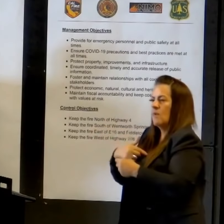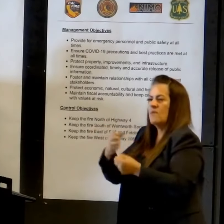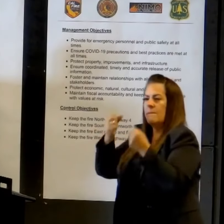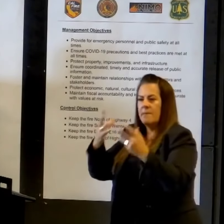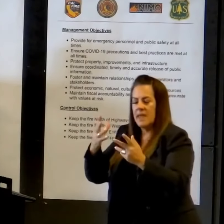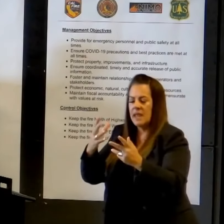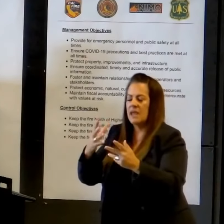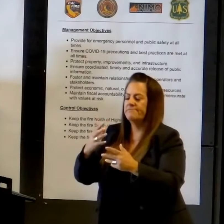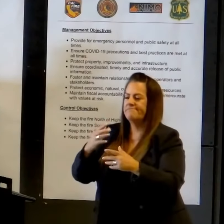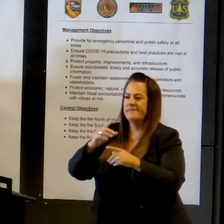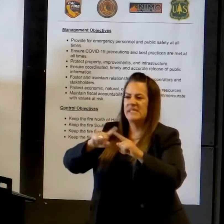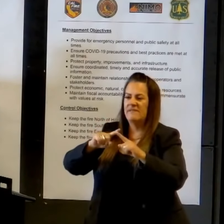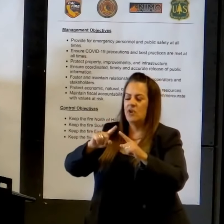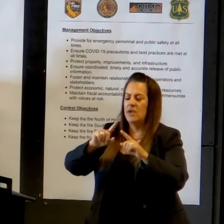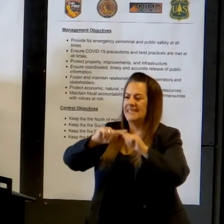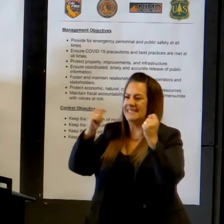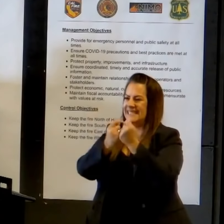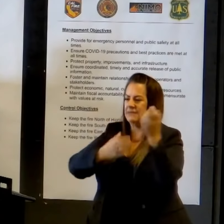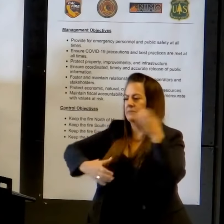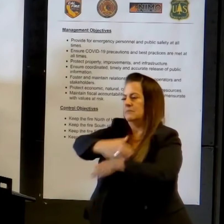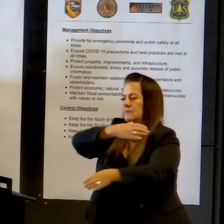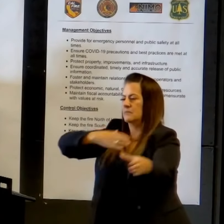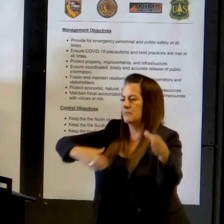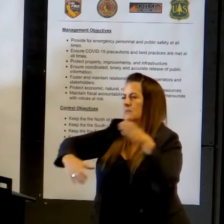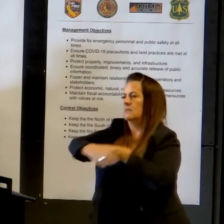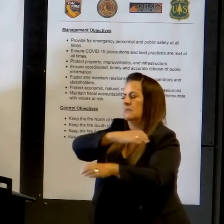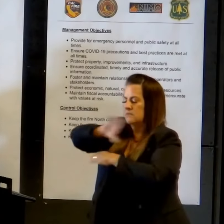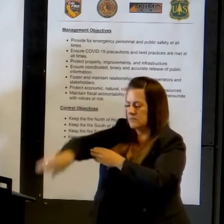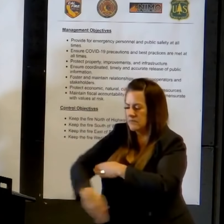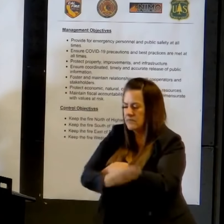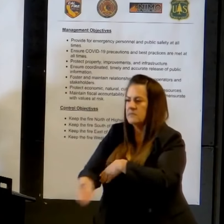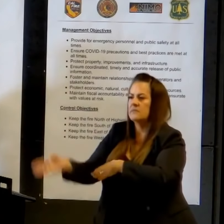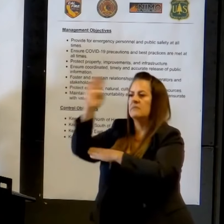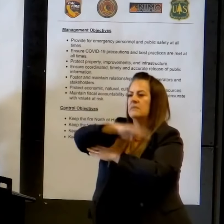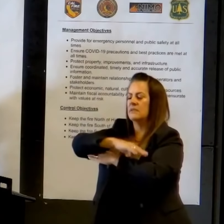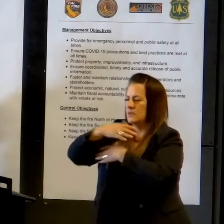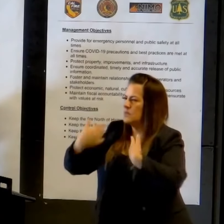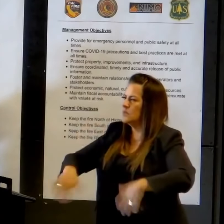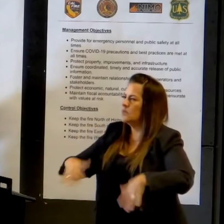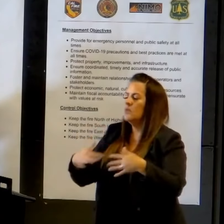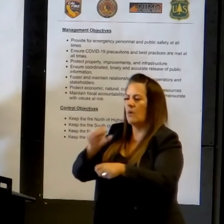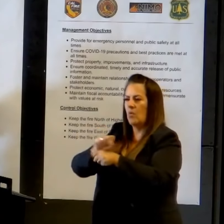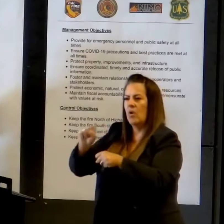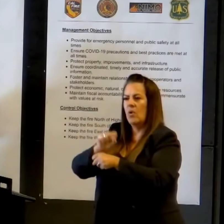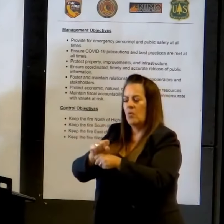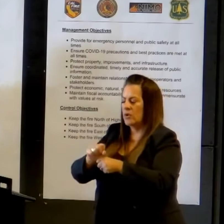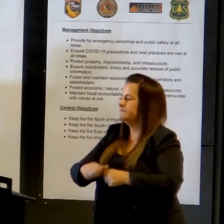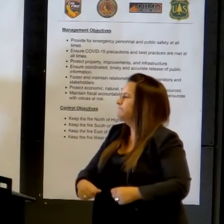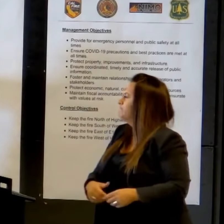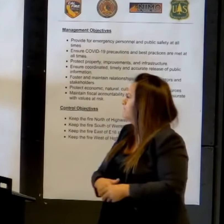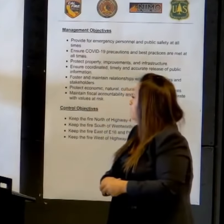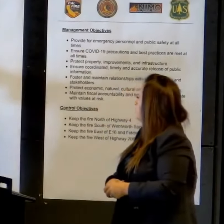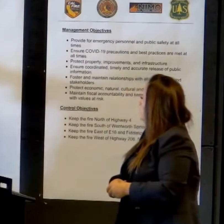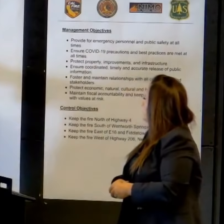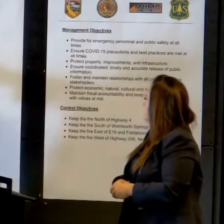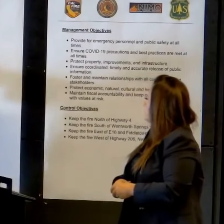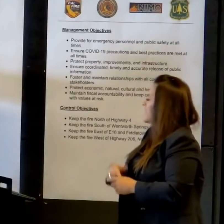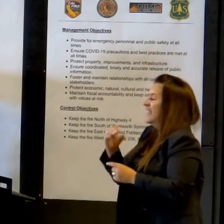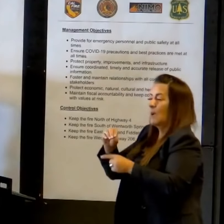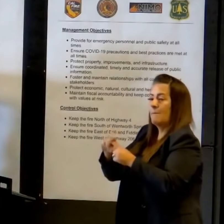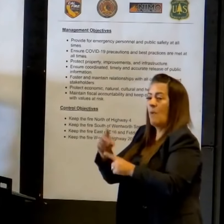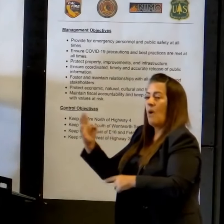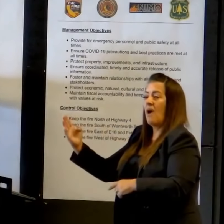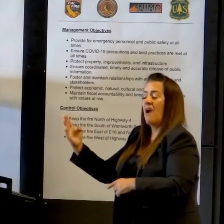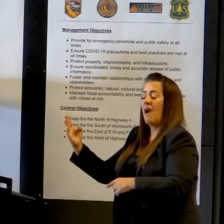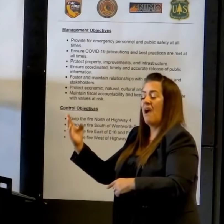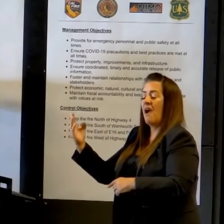night shift, day shift moving in here, and it's something that we're definitely paying attention to. Moving around out